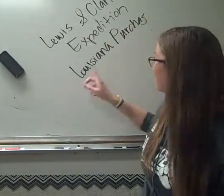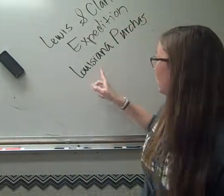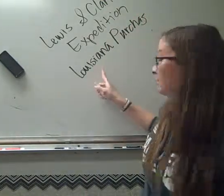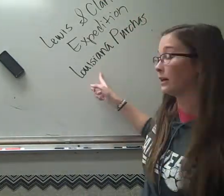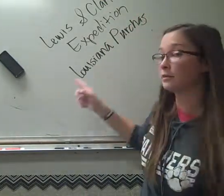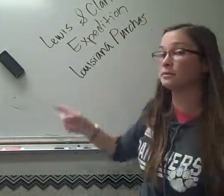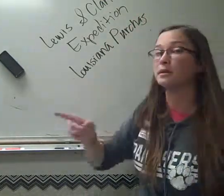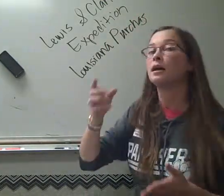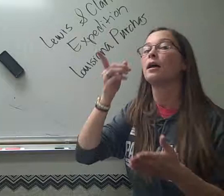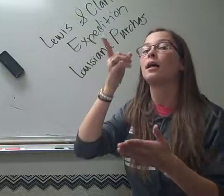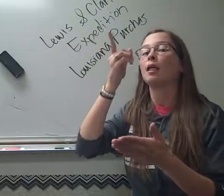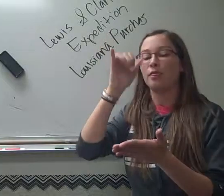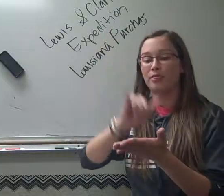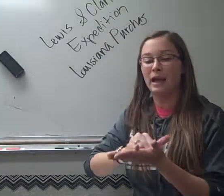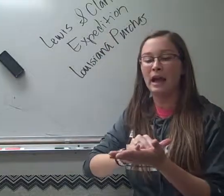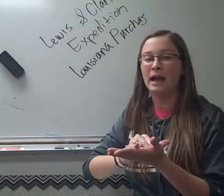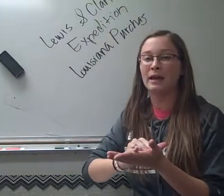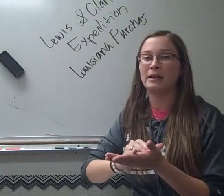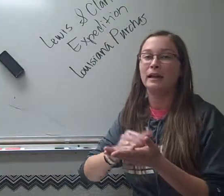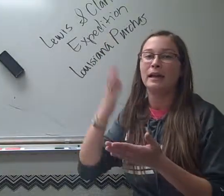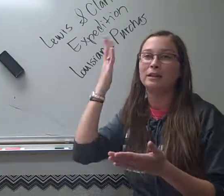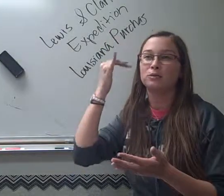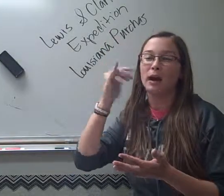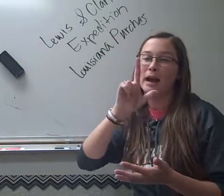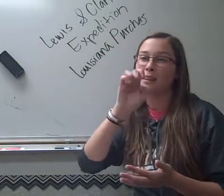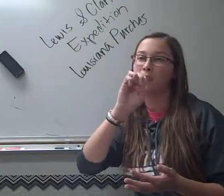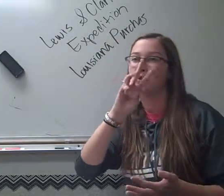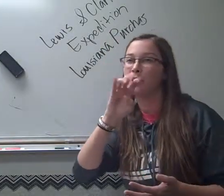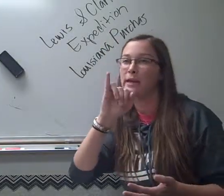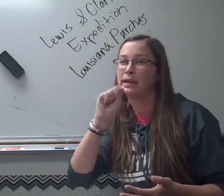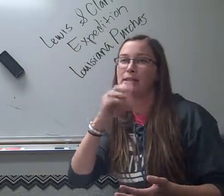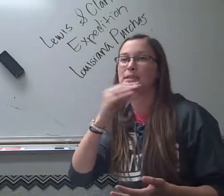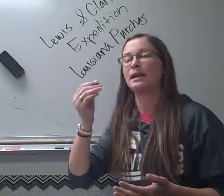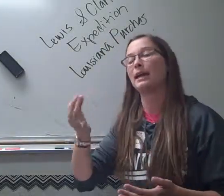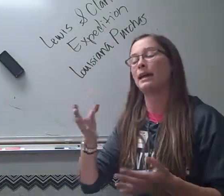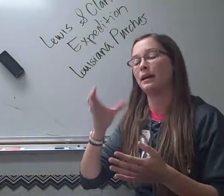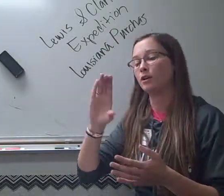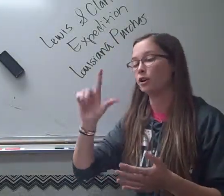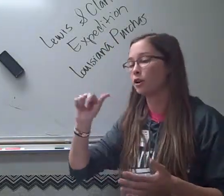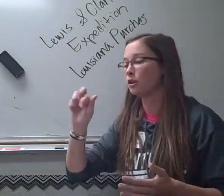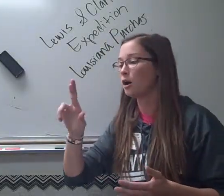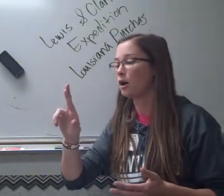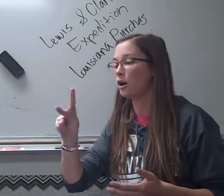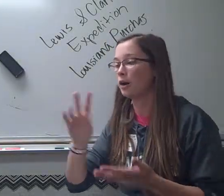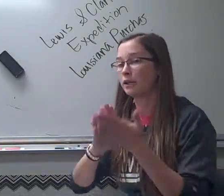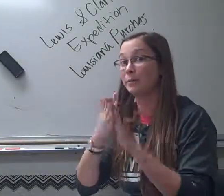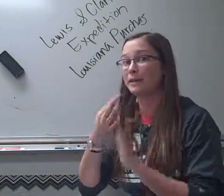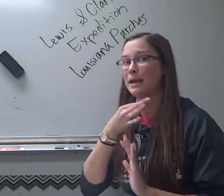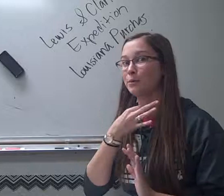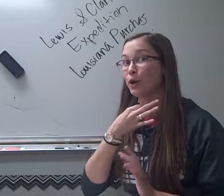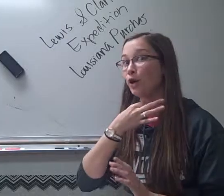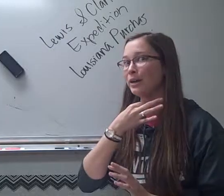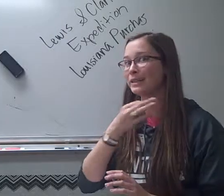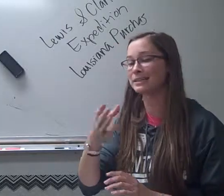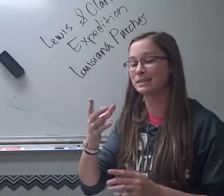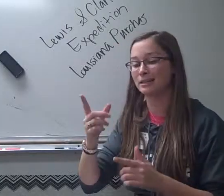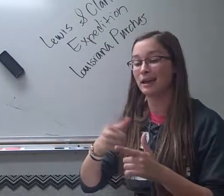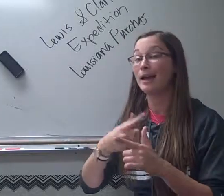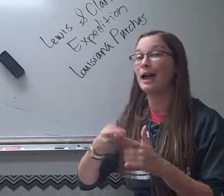Right there. That is why Lewis and Clark became curious, and